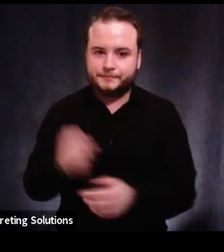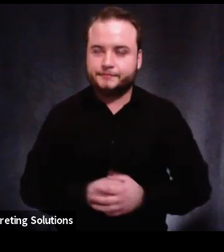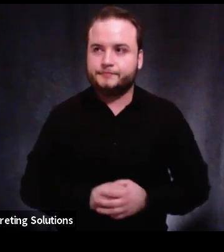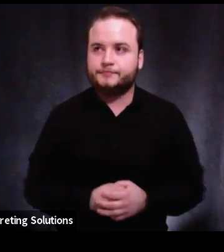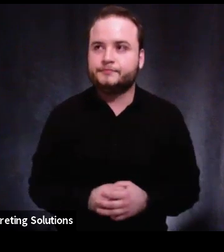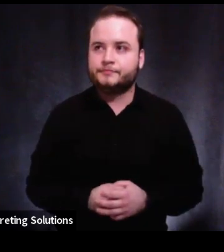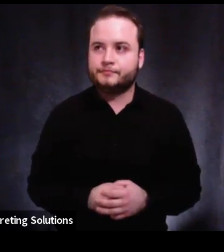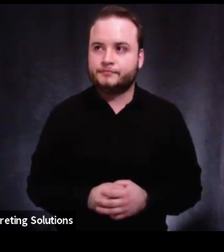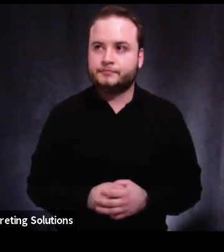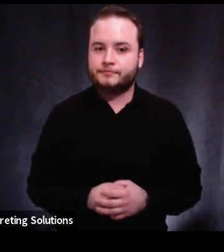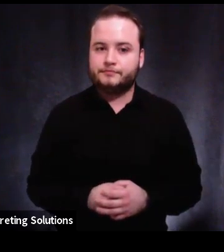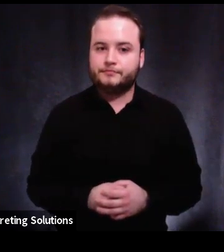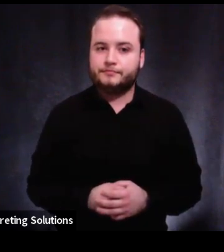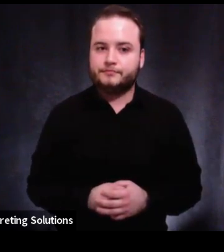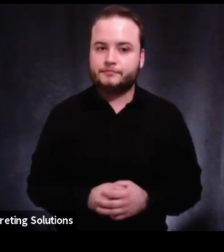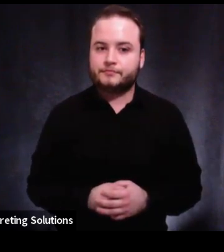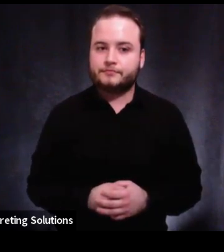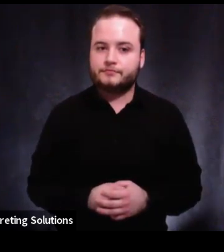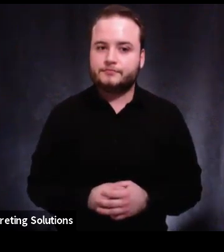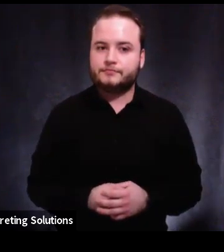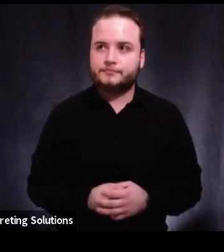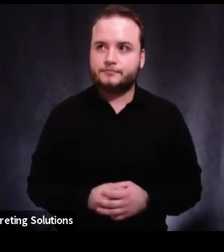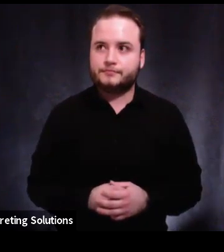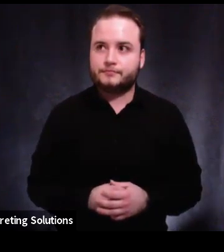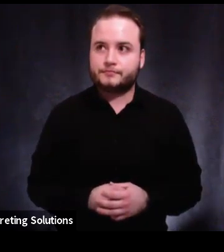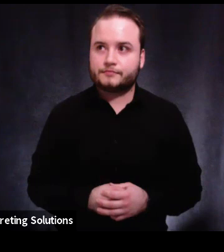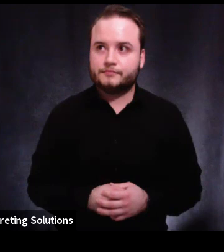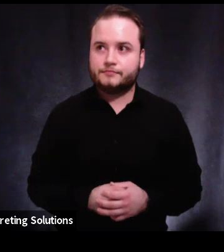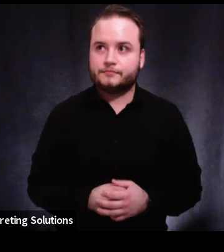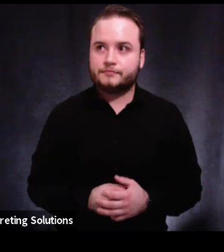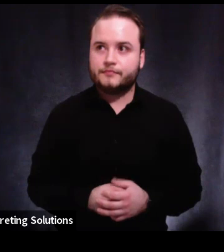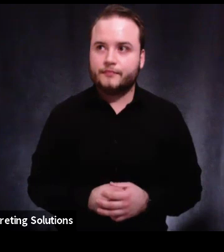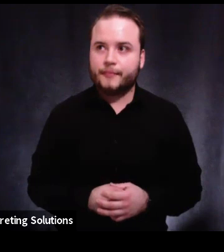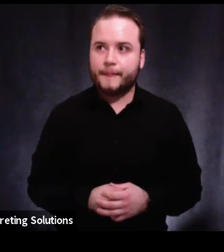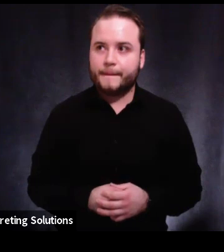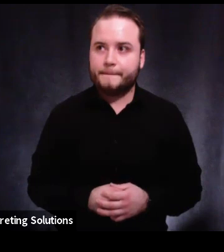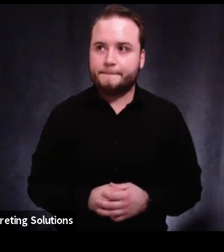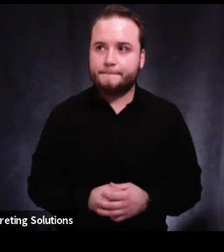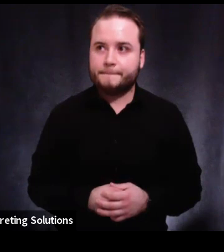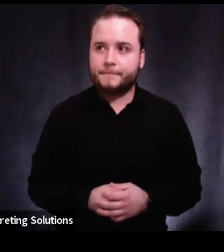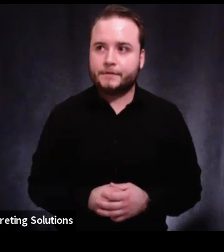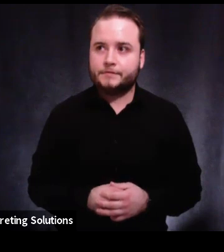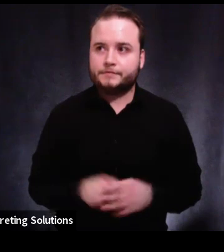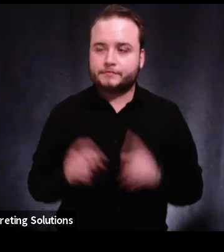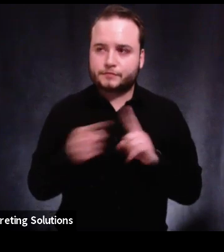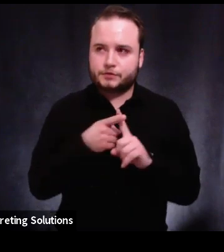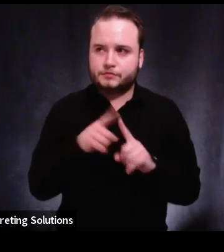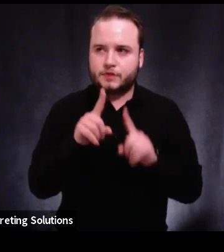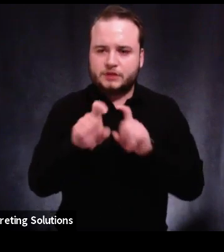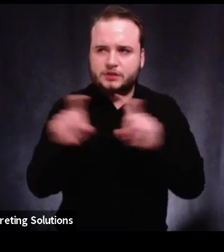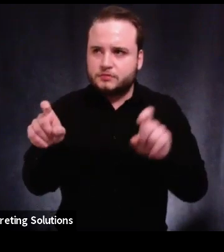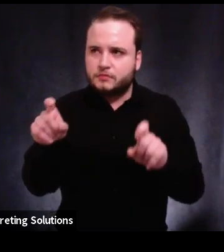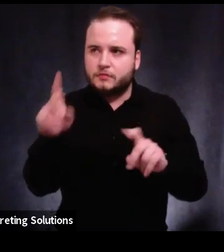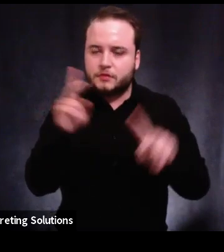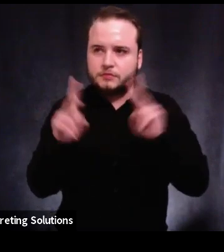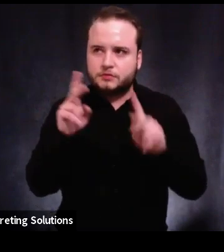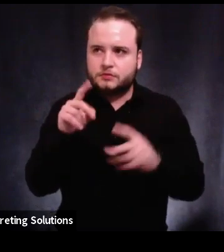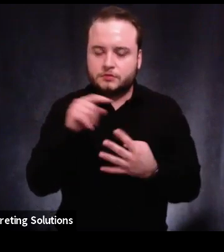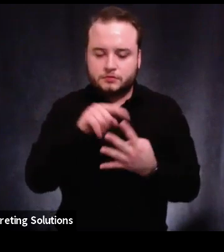First, I just wanted to get a suggestion to my friends in the media. If you're confused about the dates for these scenarios, because we keep asking questions, page 11